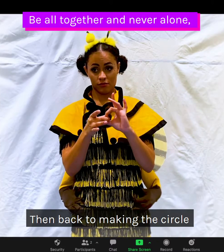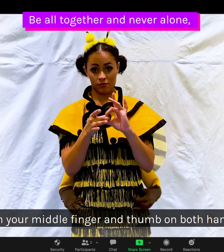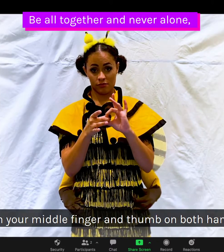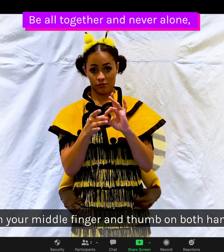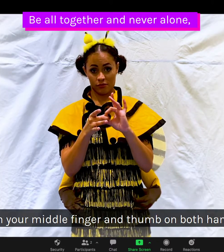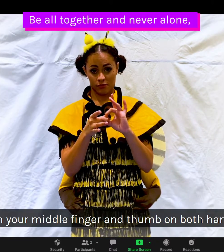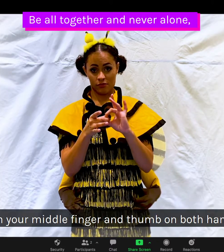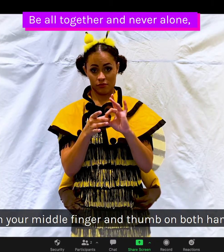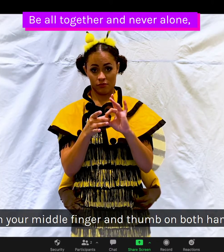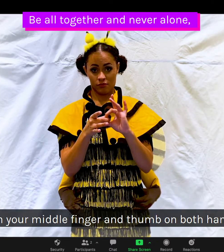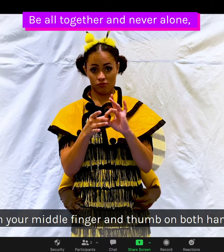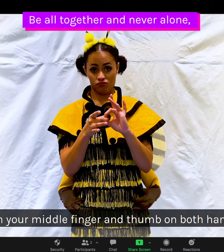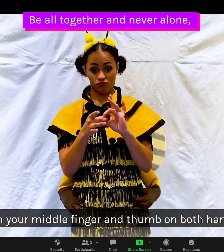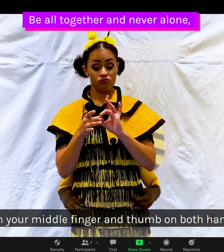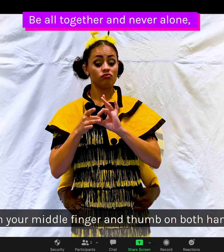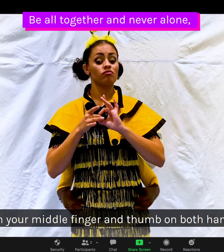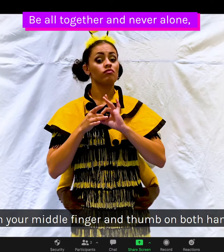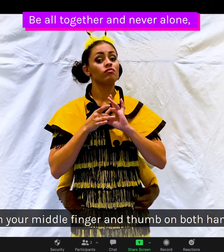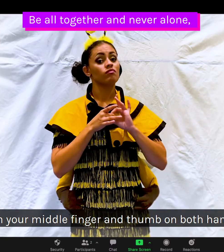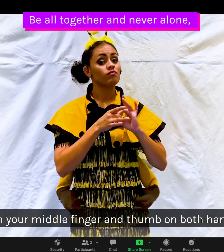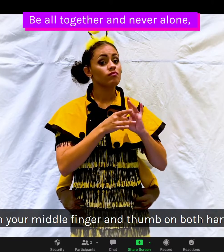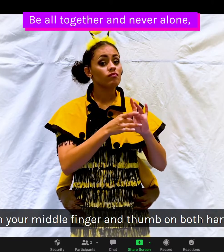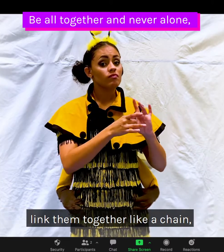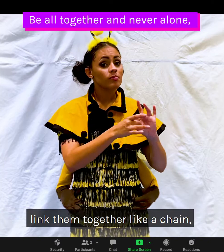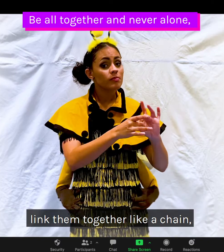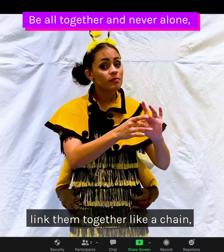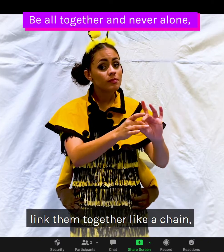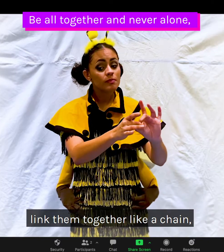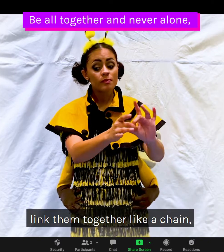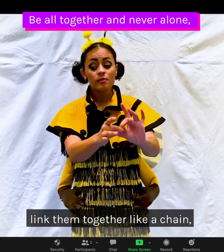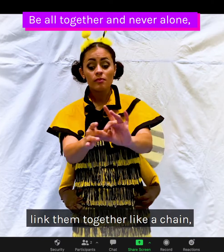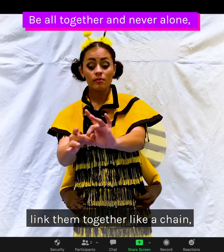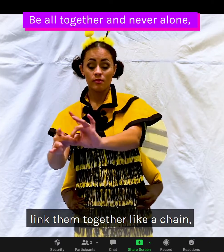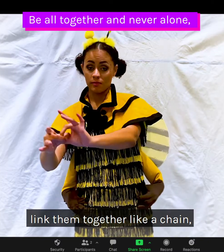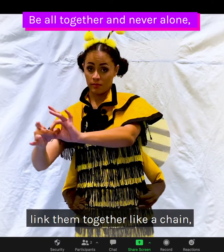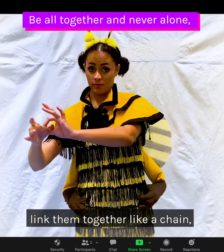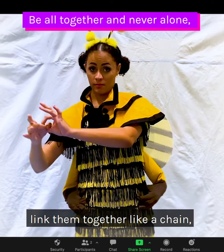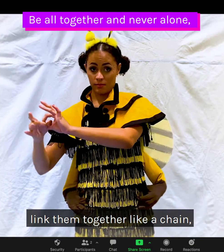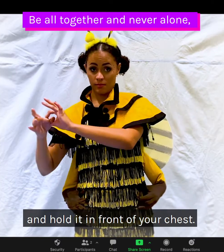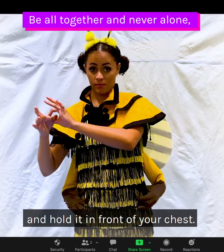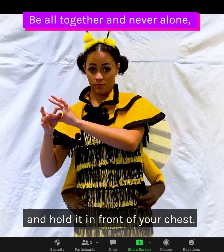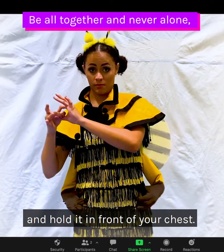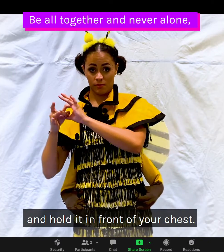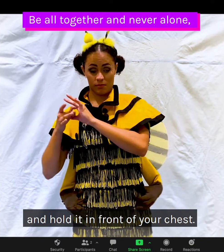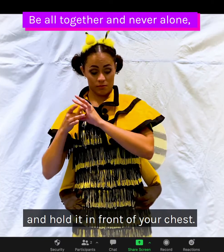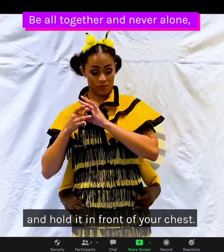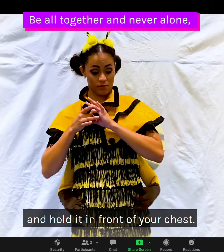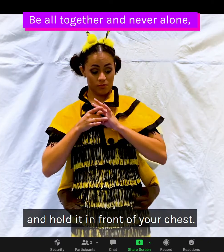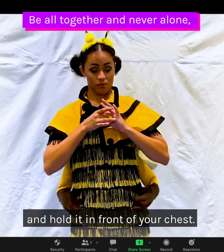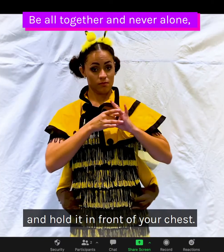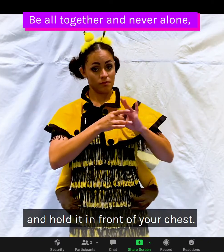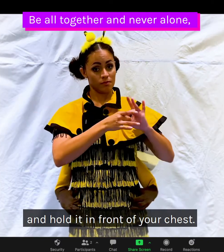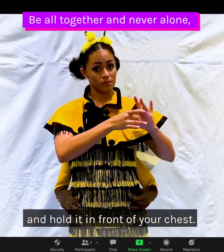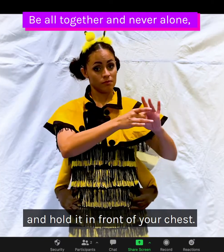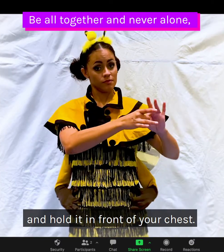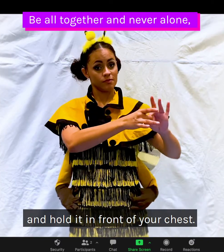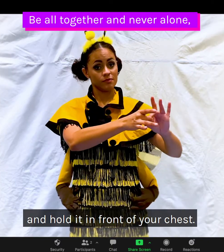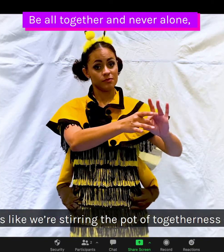the circle with your middle finger and thumb on both hands. Link them together like a chain and hold it in front of your